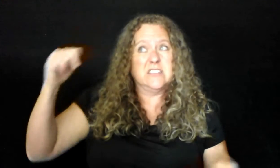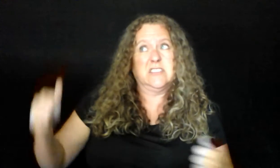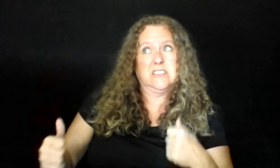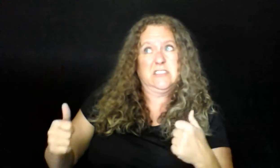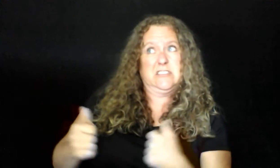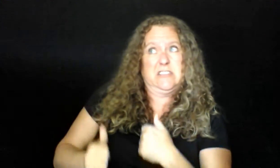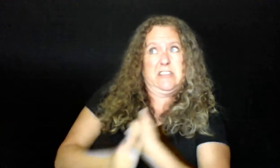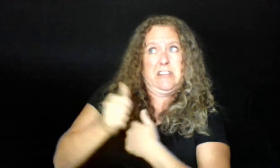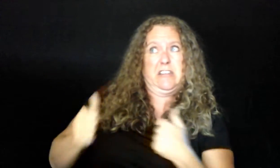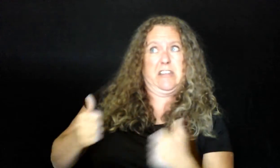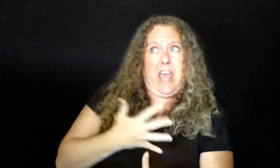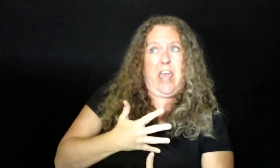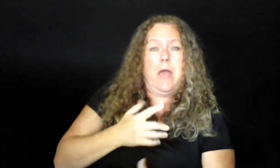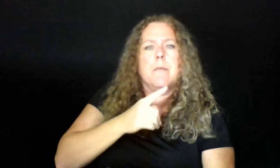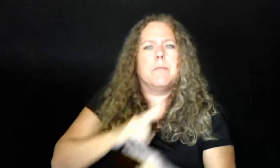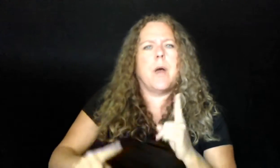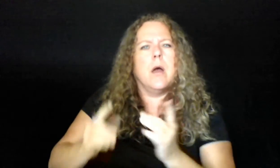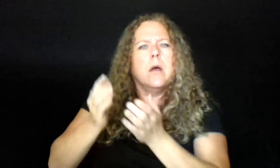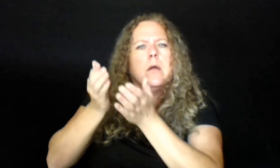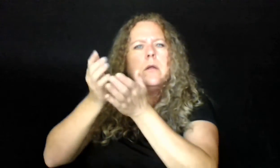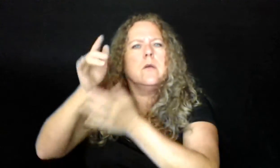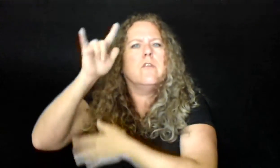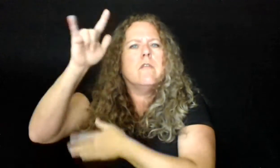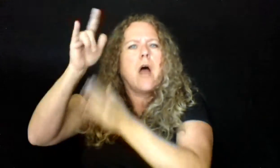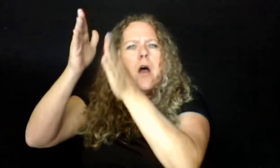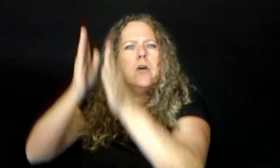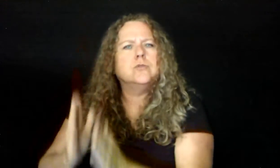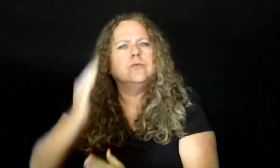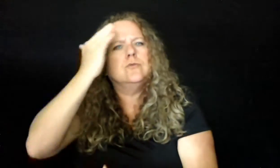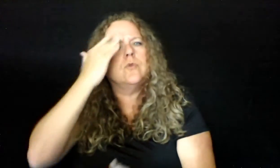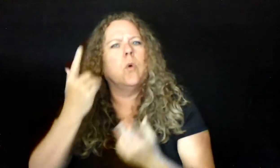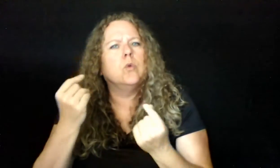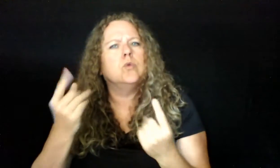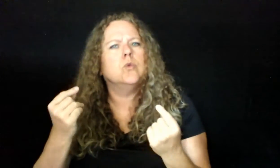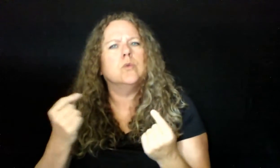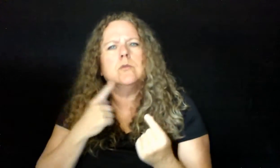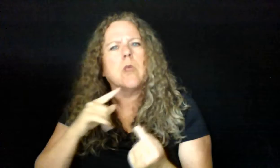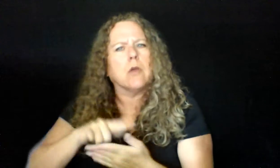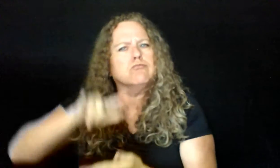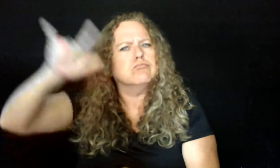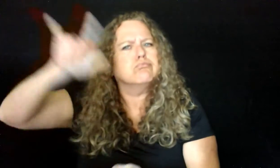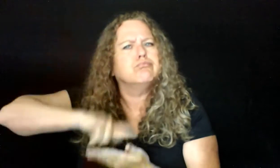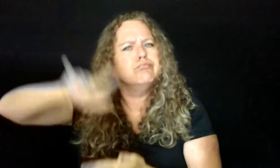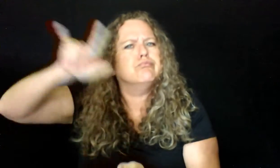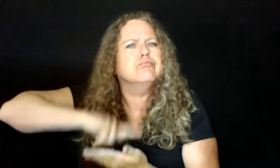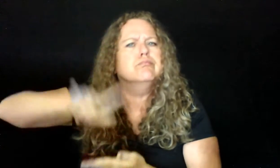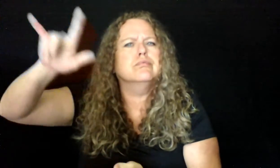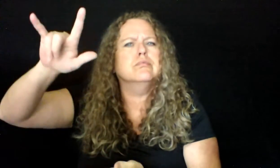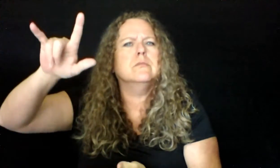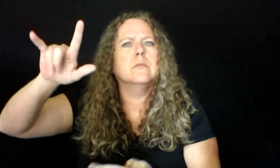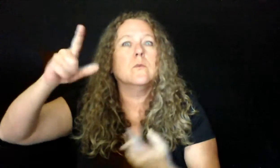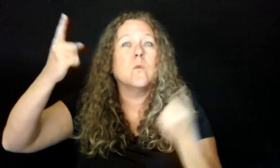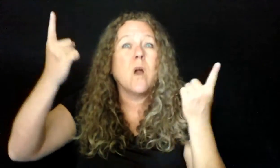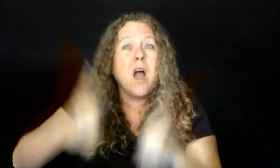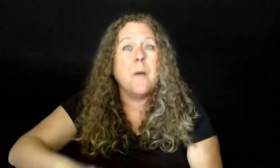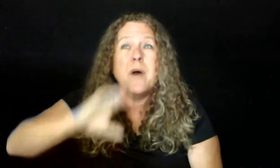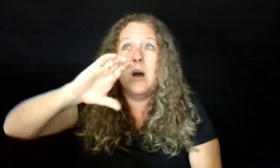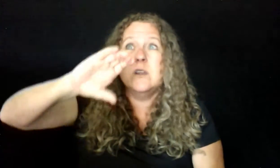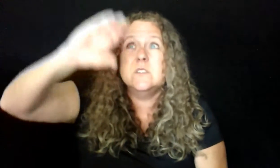It's a scary place unless you know what you're doing, but what happens when you lose the sun? What happens when you lose the stars and you have no idea where you are? Suddenly